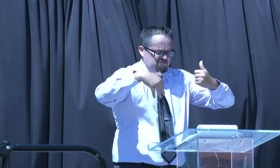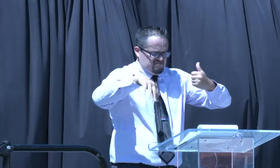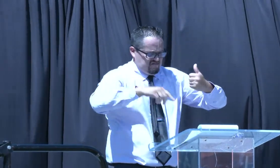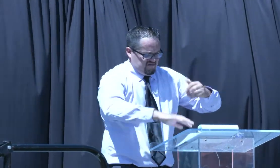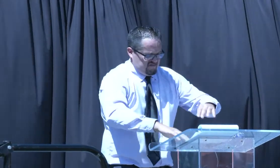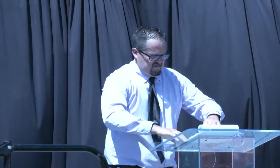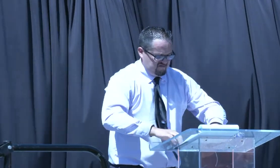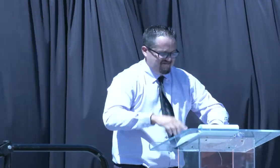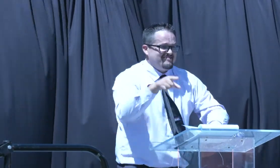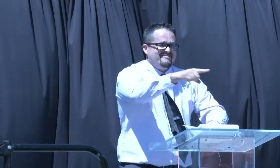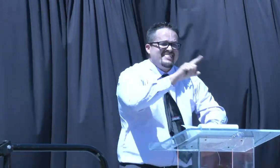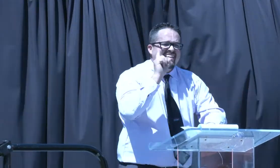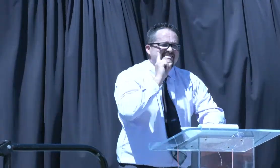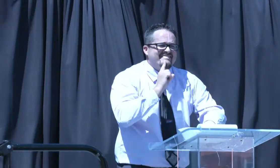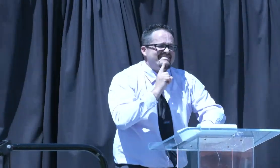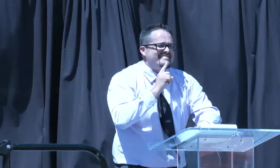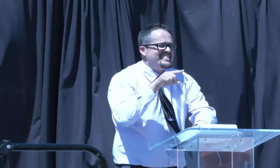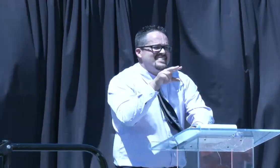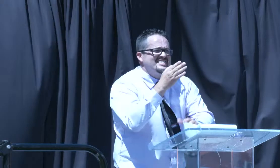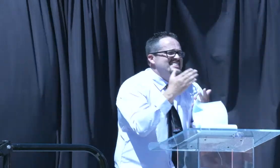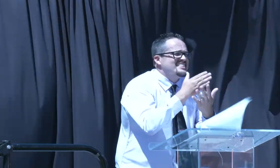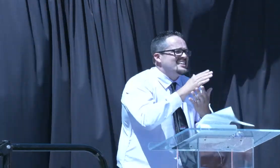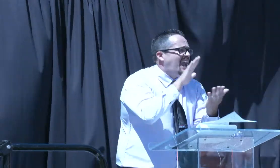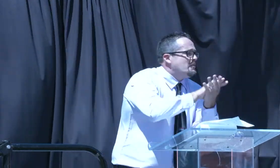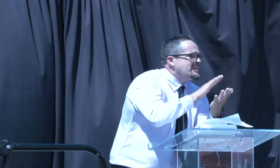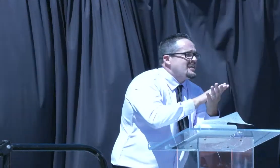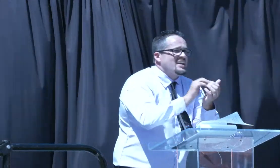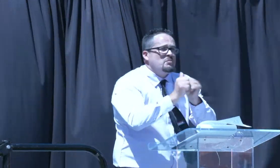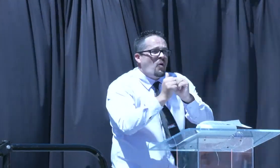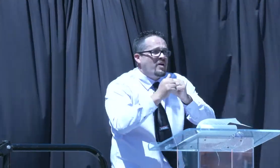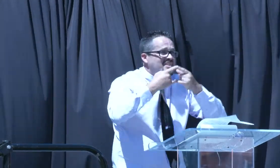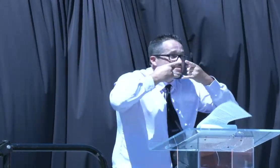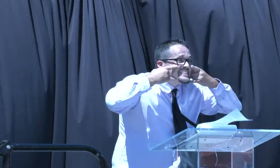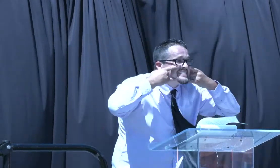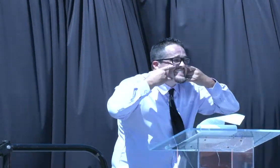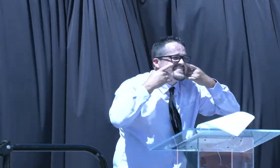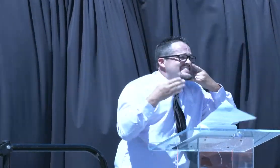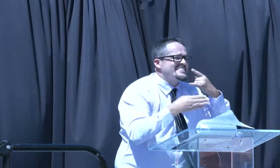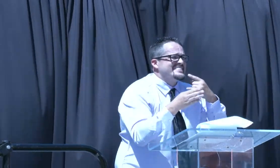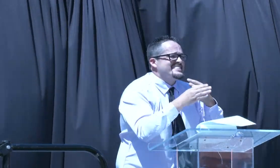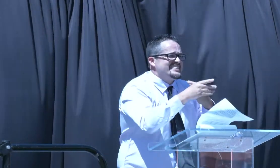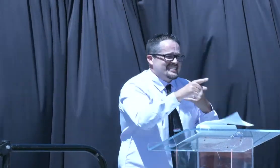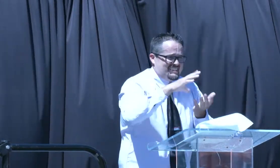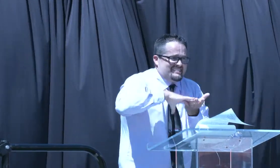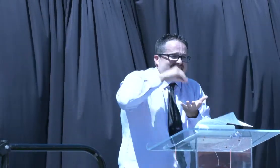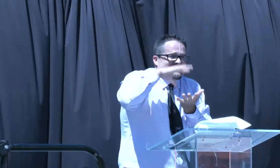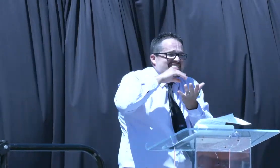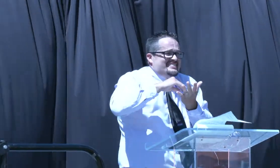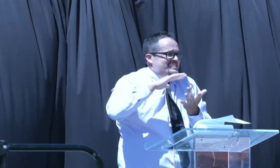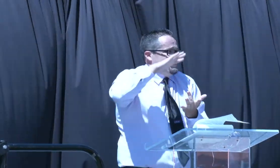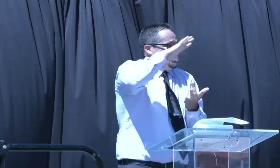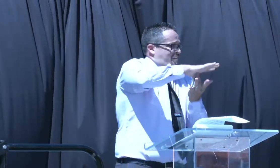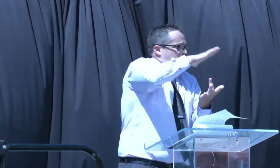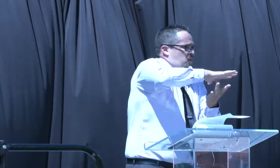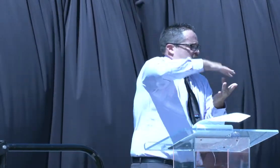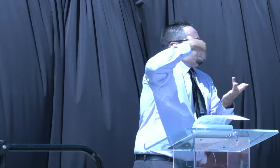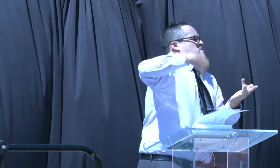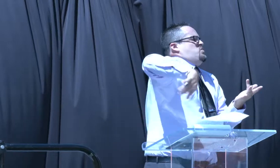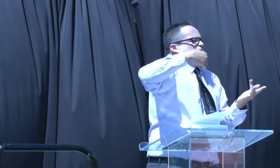It was an unbelievable challenge as deaf individuals to navigate academics and sports with